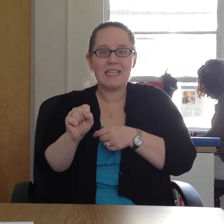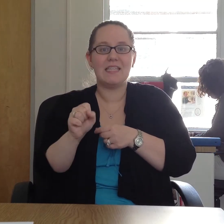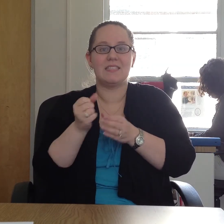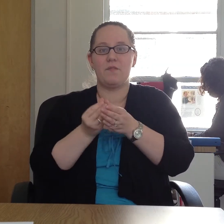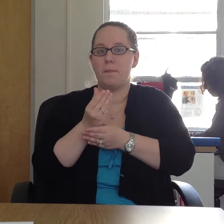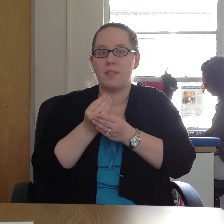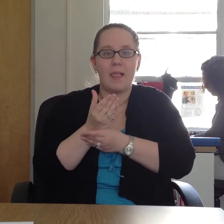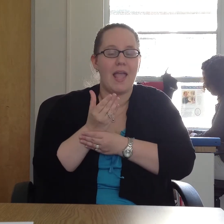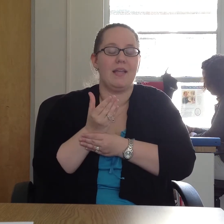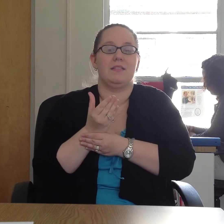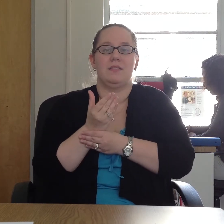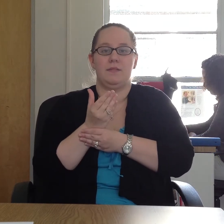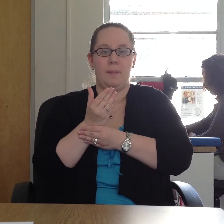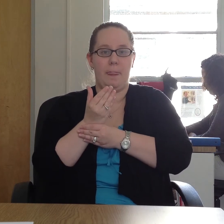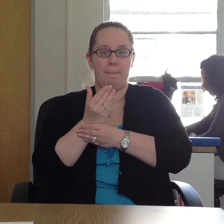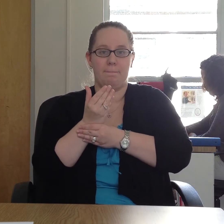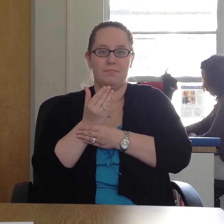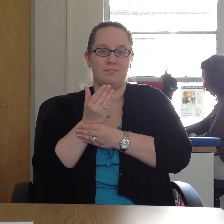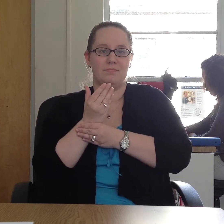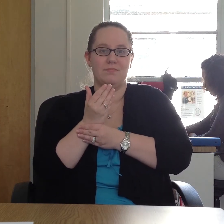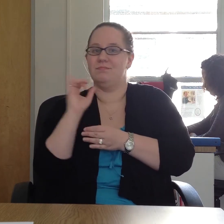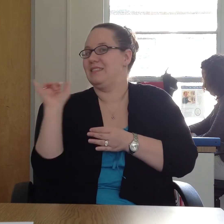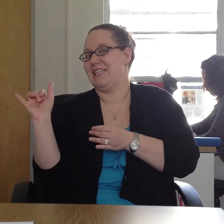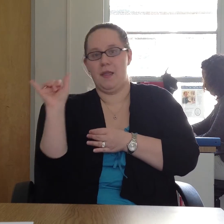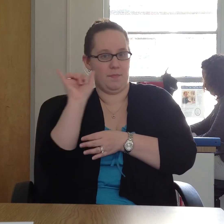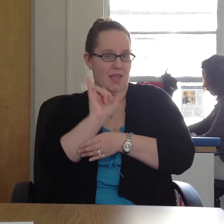only grow when conditions become favorable.